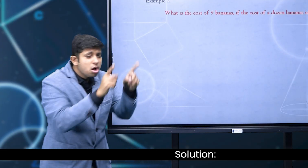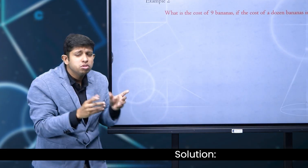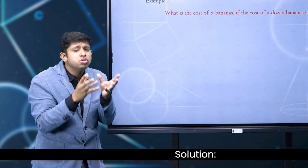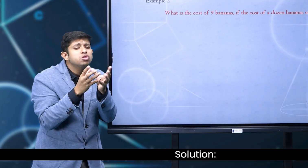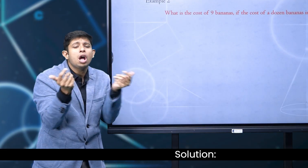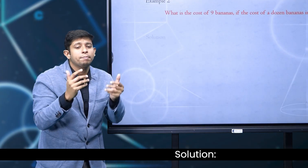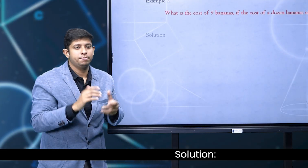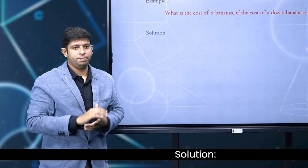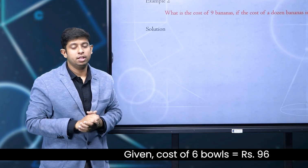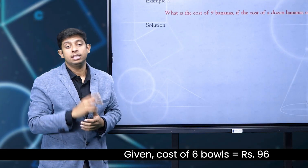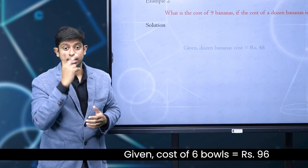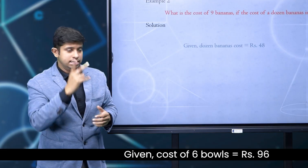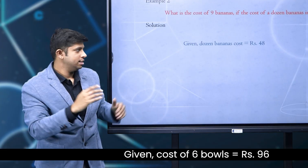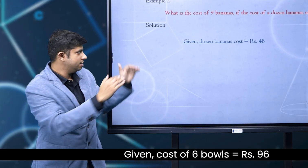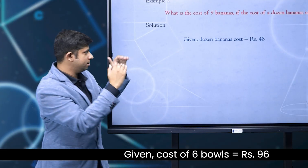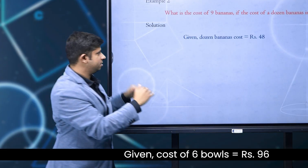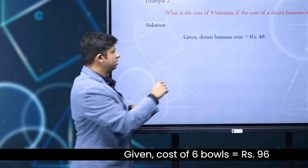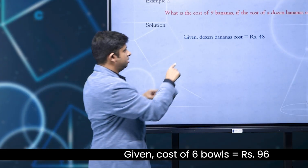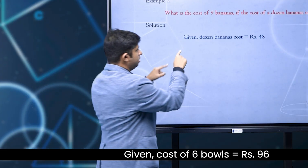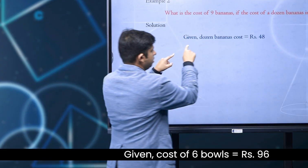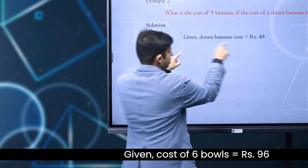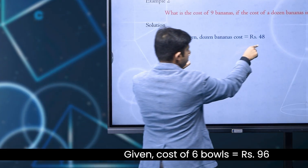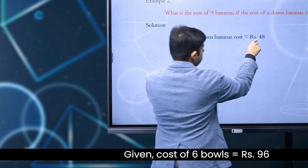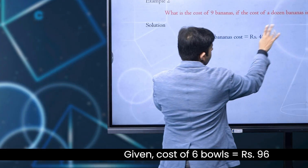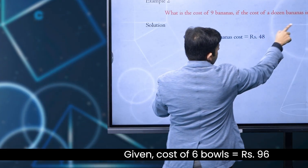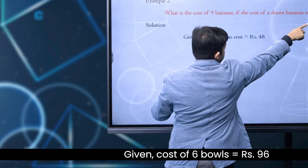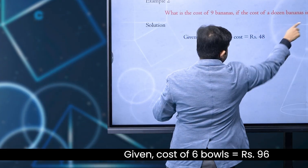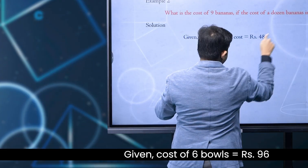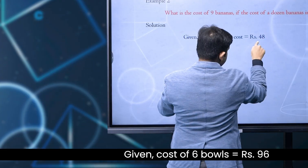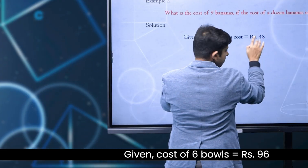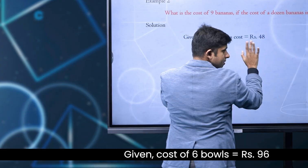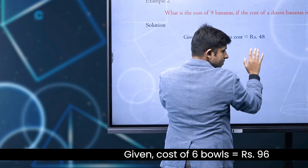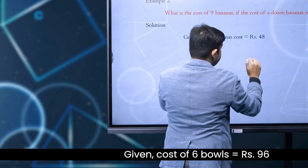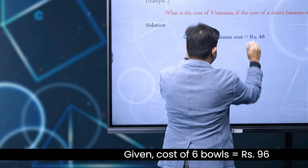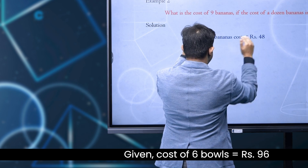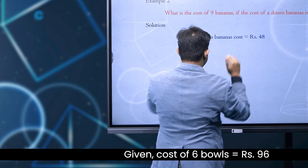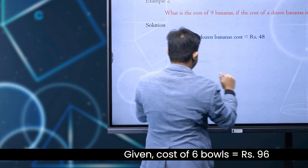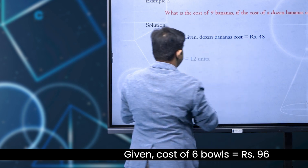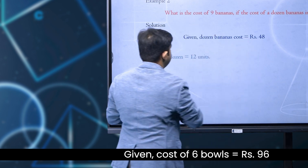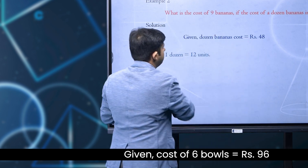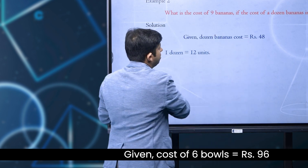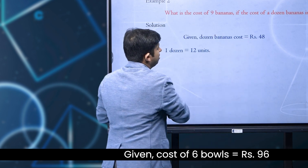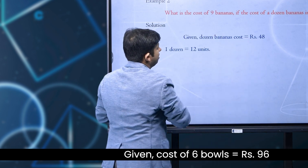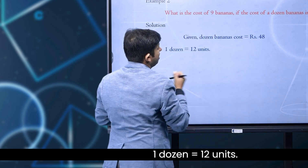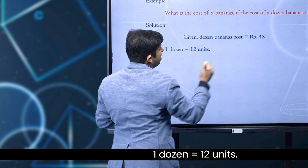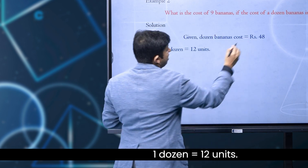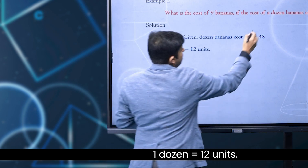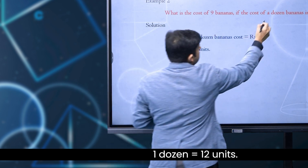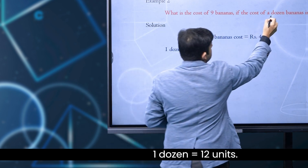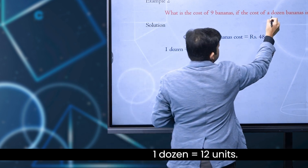Solution. Given dozen bananas cost is equal to Rs 48. 1 dozen is equal